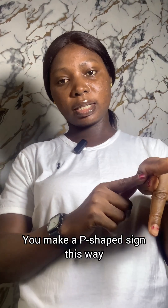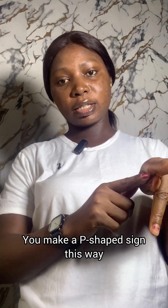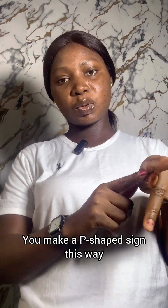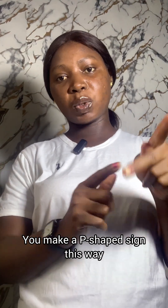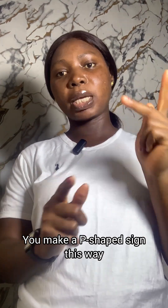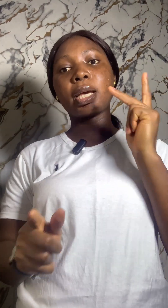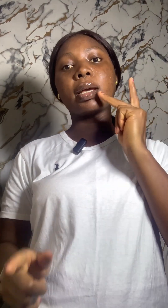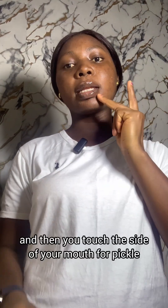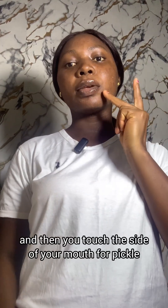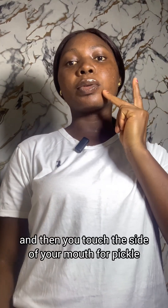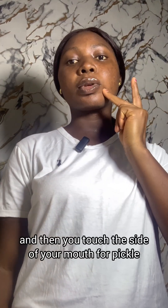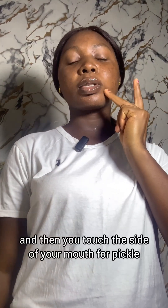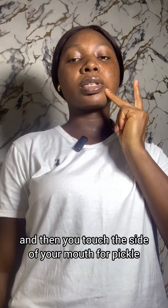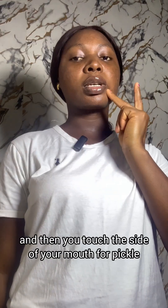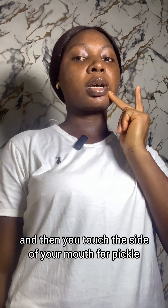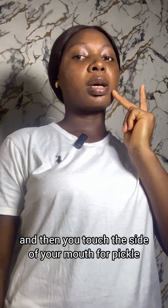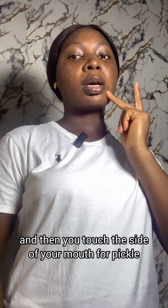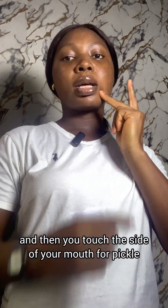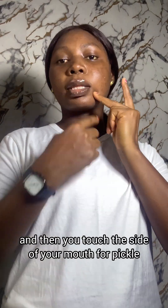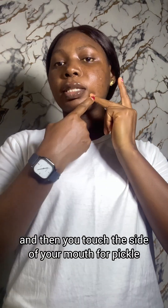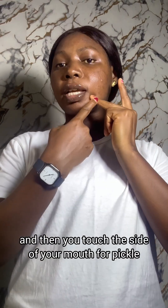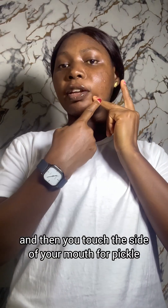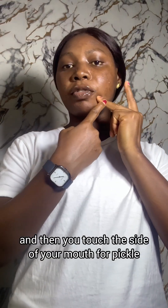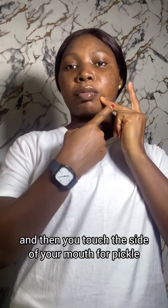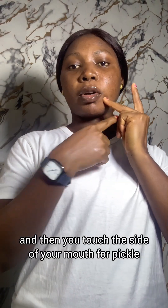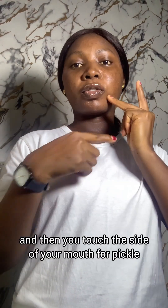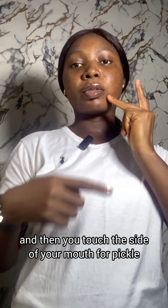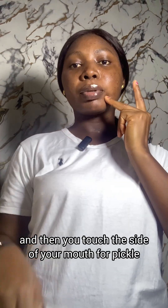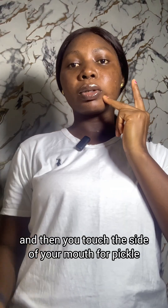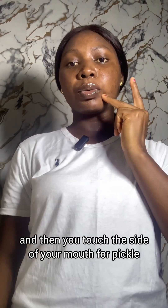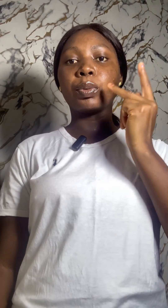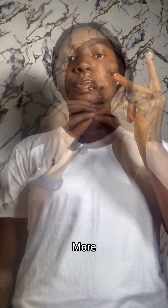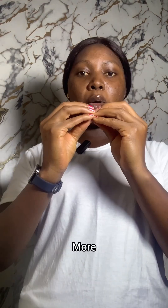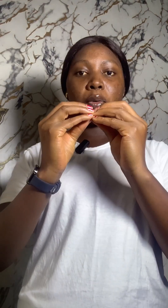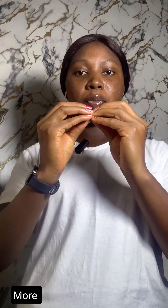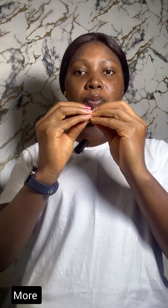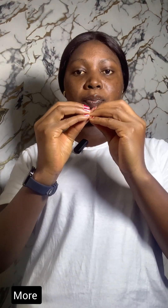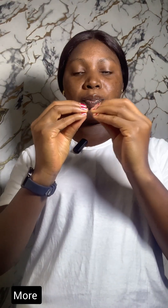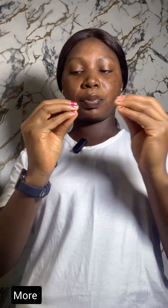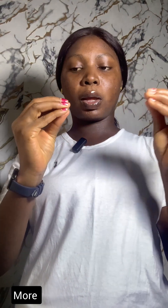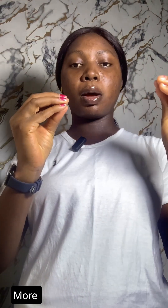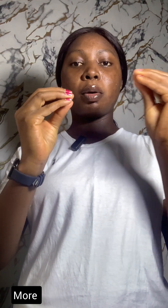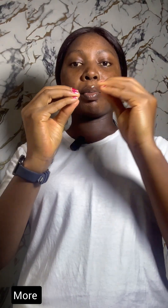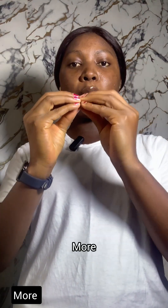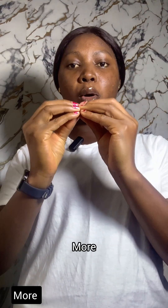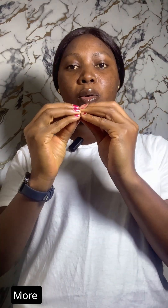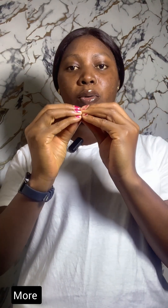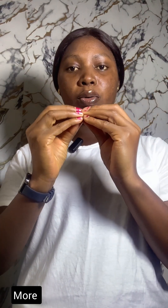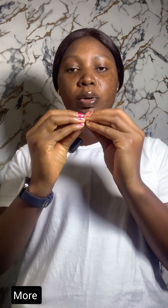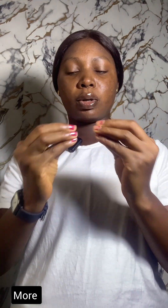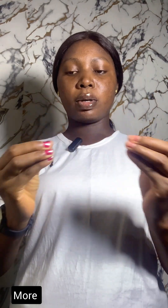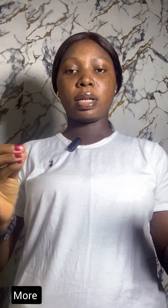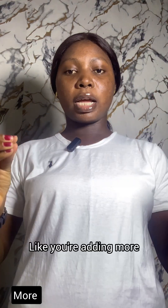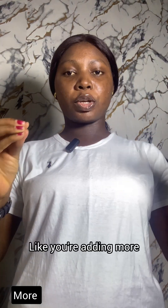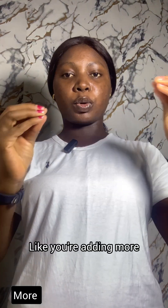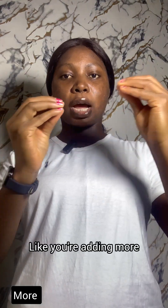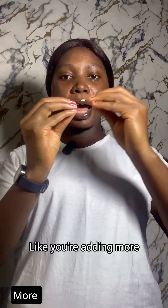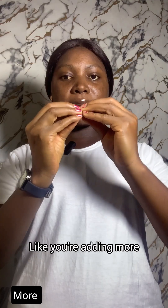this way, and then you touch the side of your mouth for pickle. More. More. Like you're